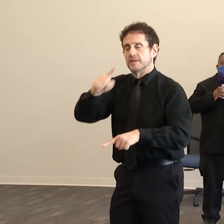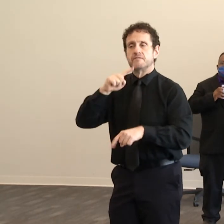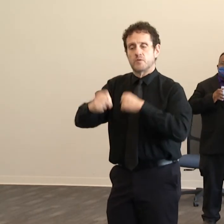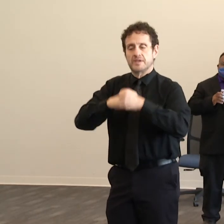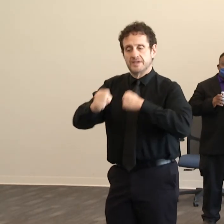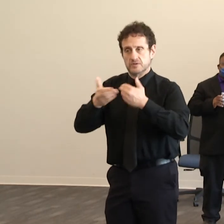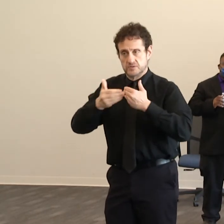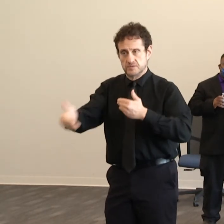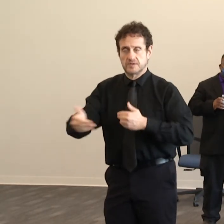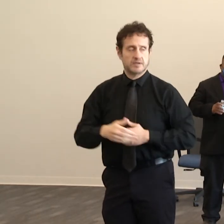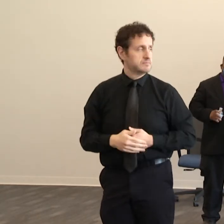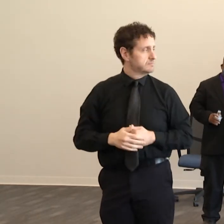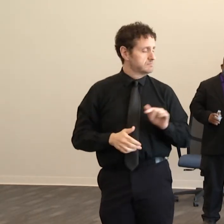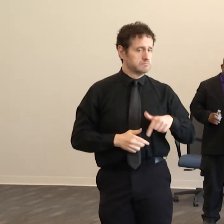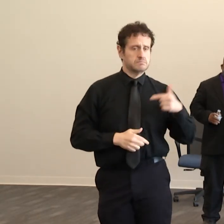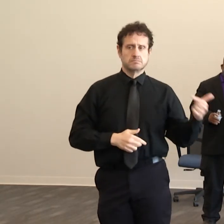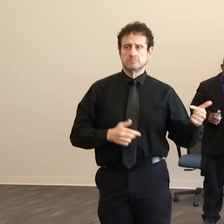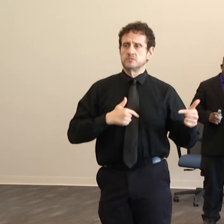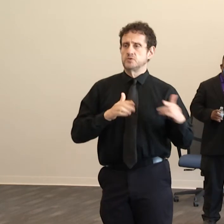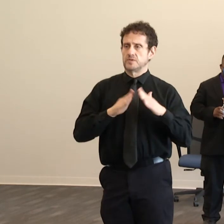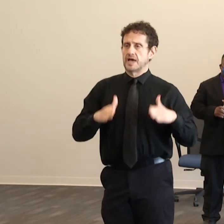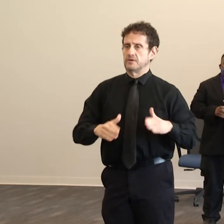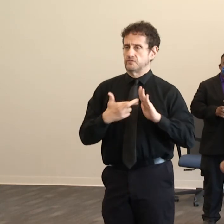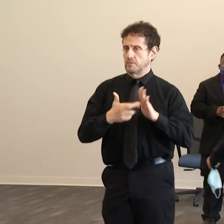that bill directly.